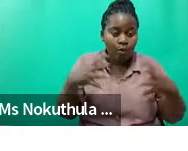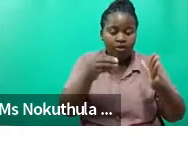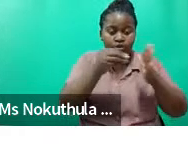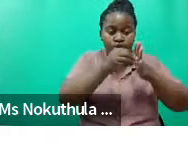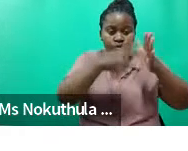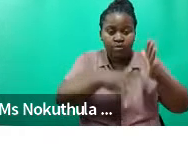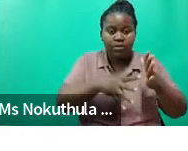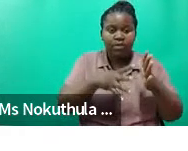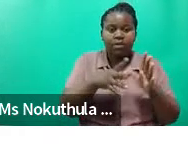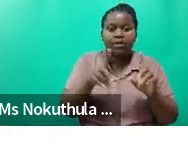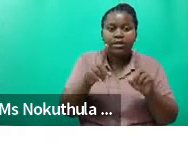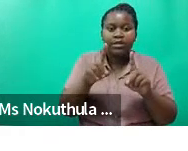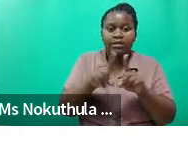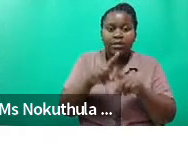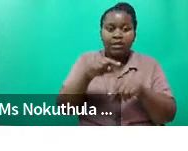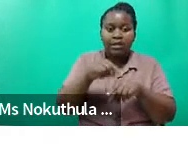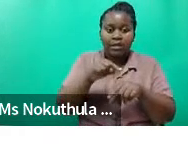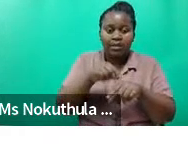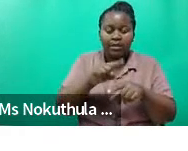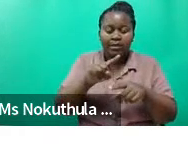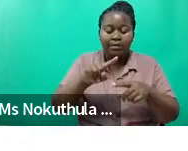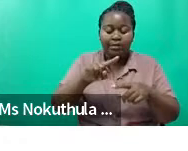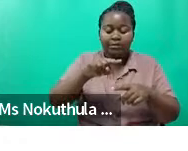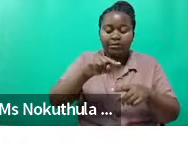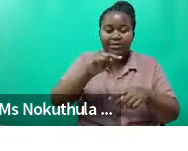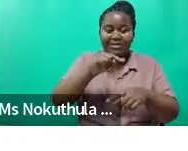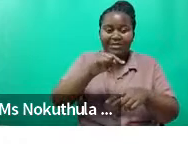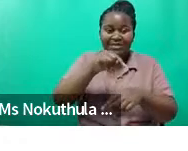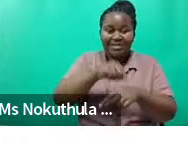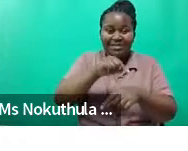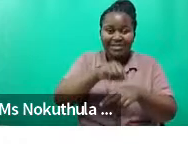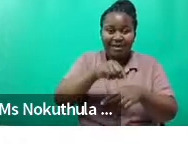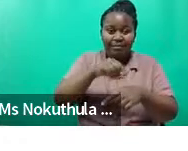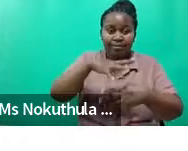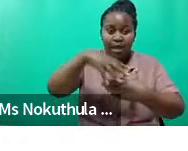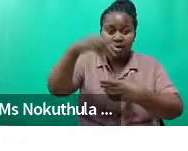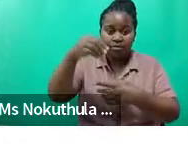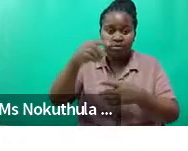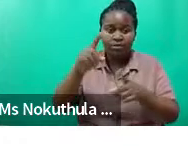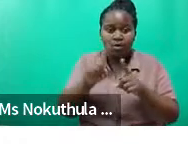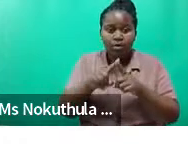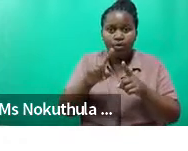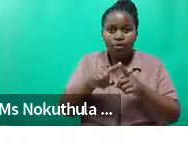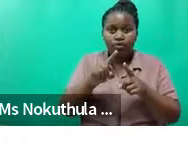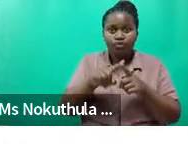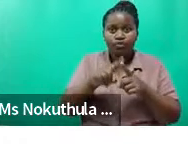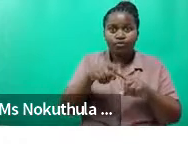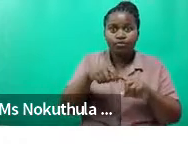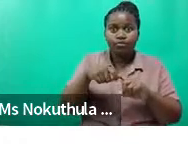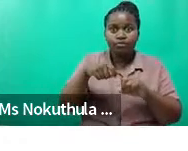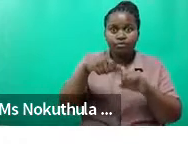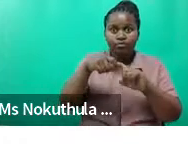about timeout versus dropout, which then speaks to support plans that are done for students